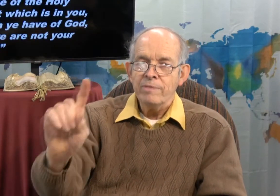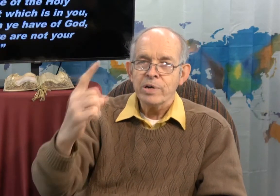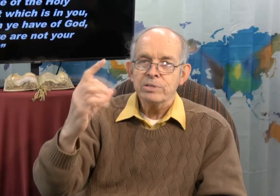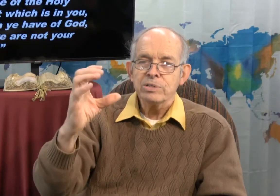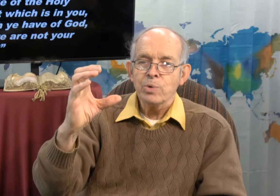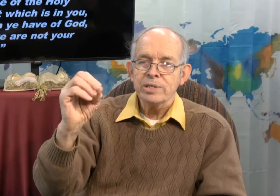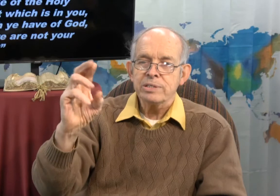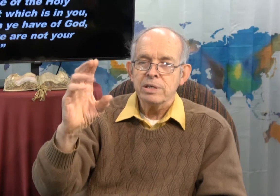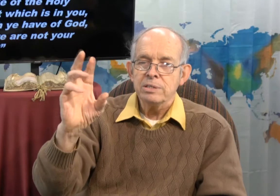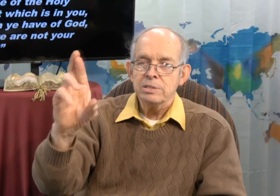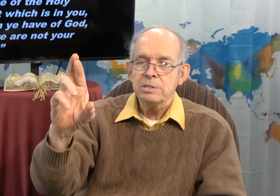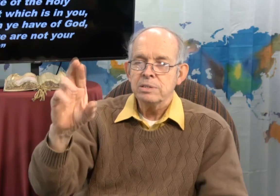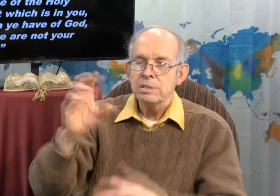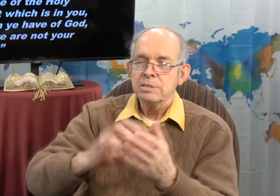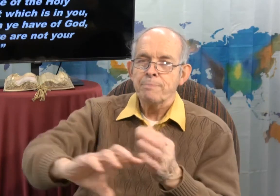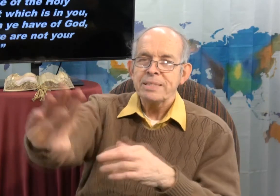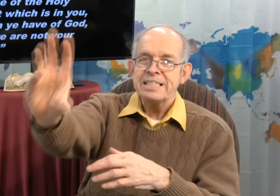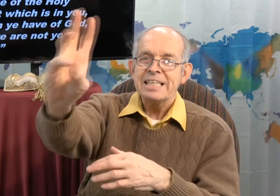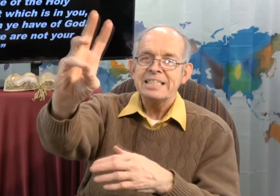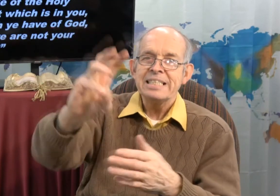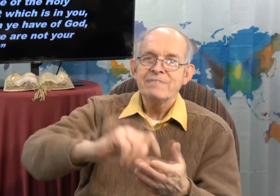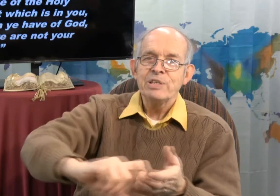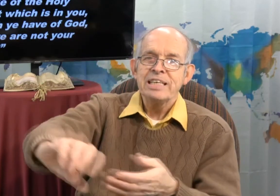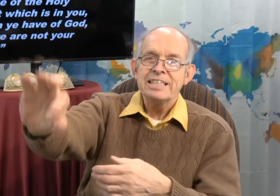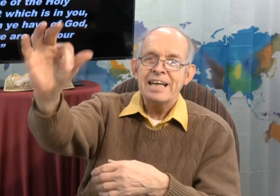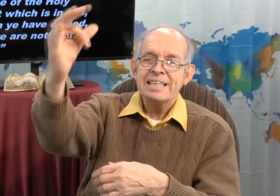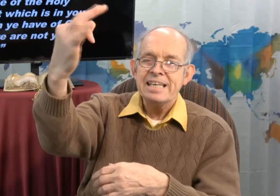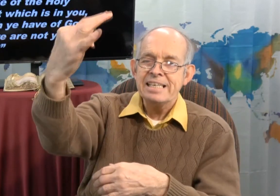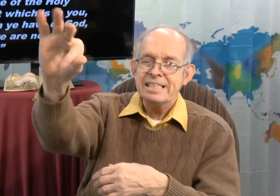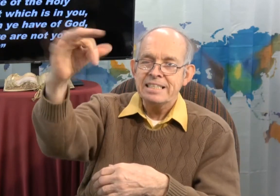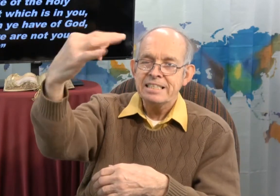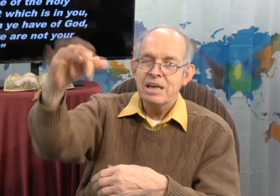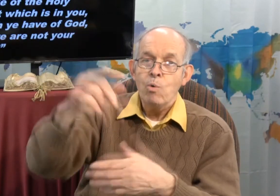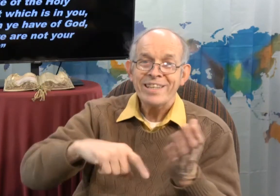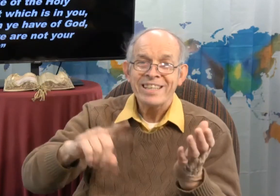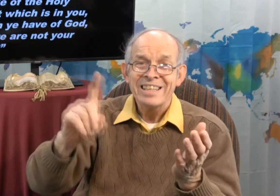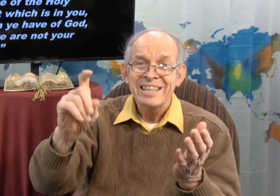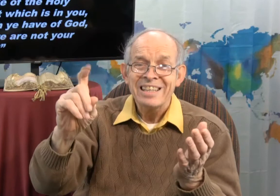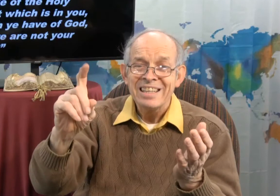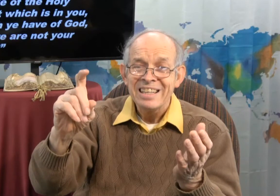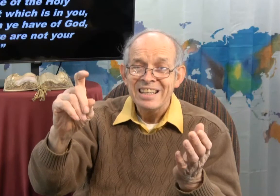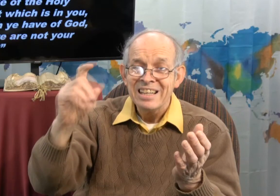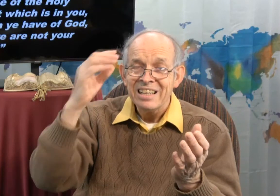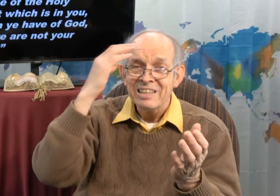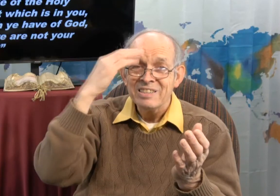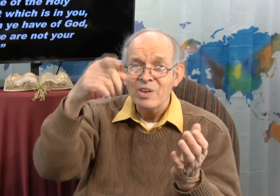First Corinthians chapter 6, verse 19. What? Know ye